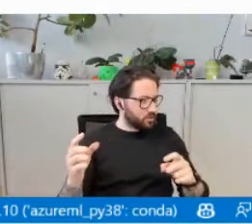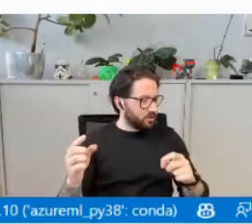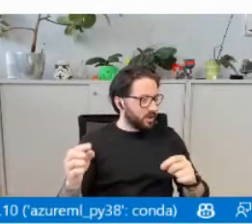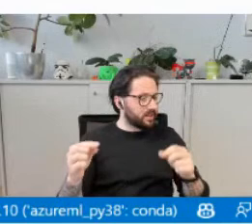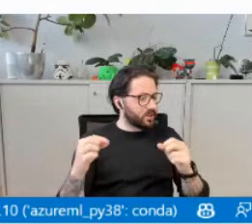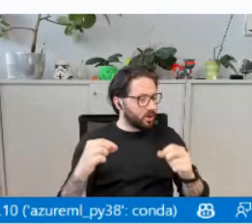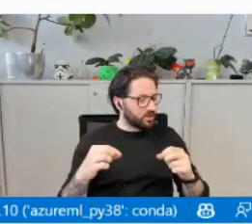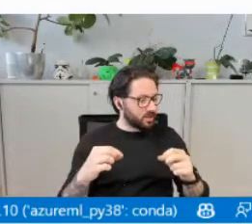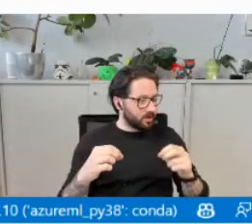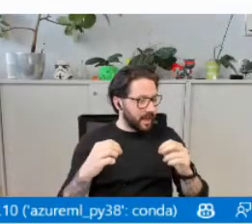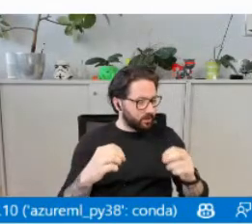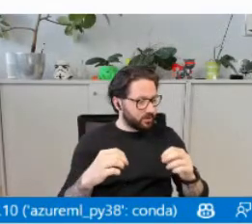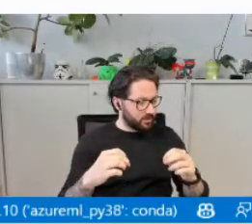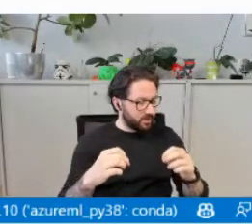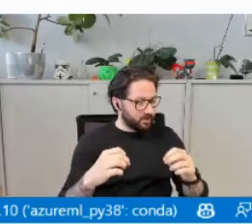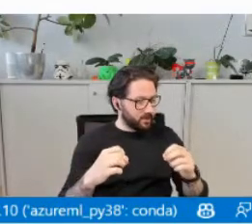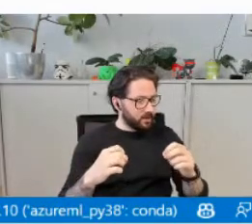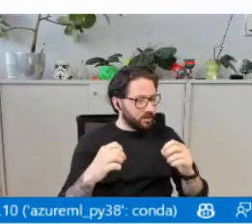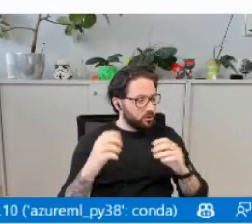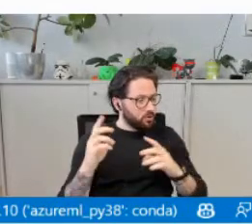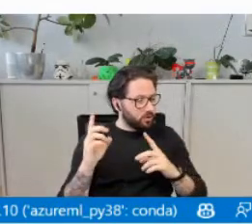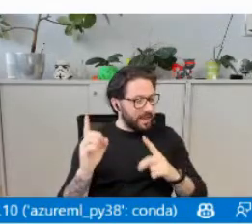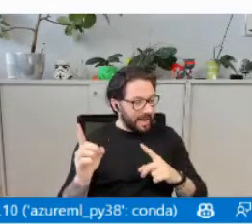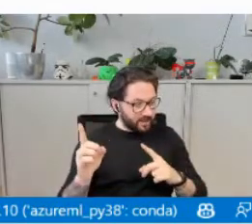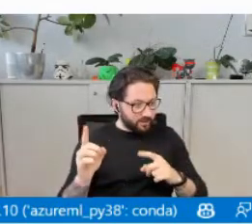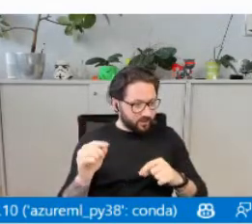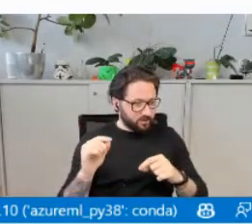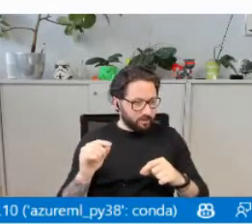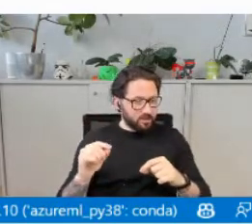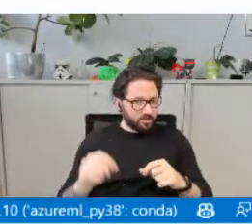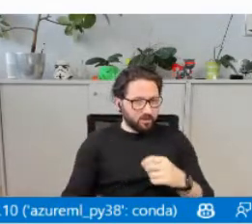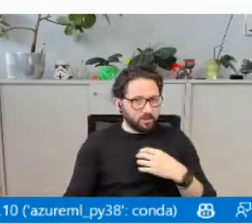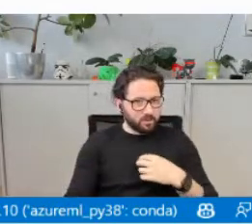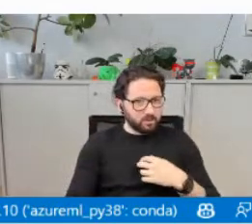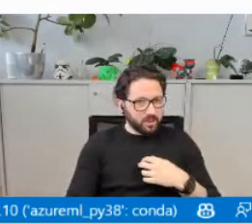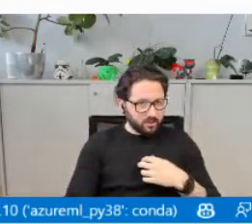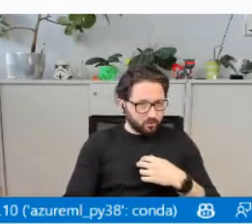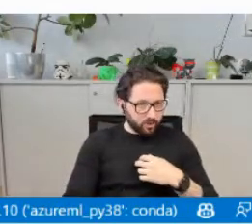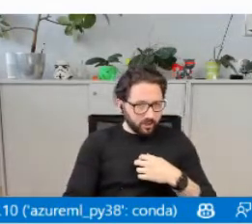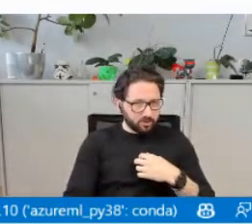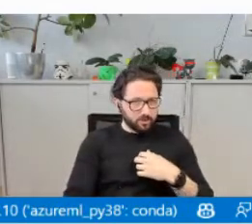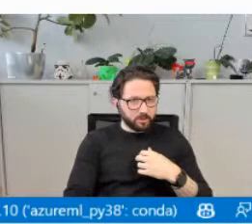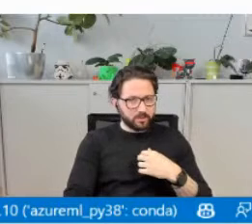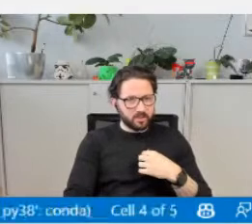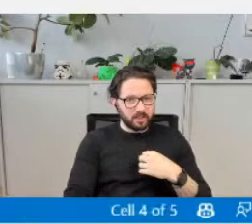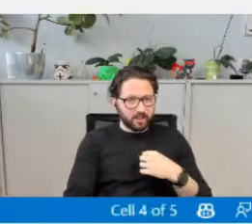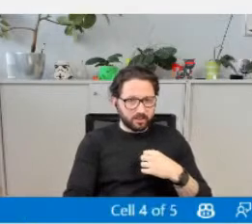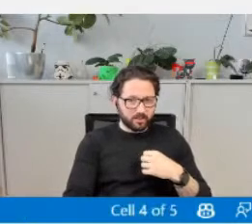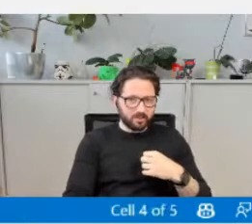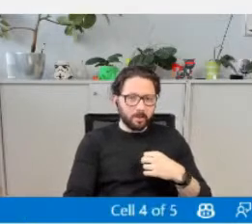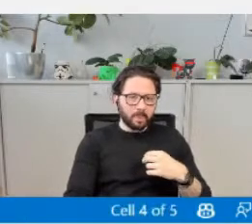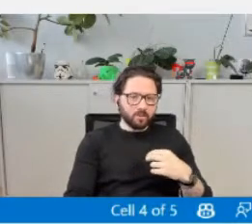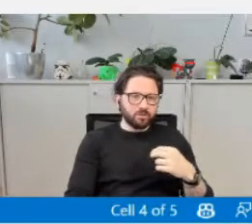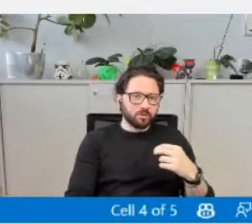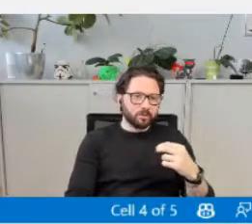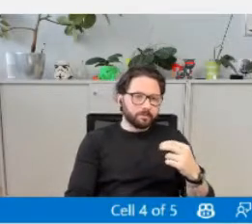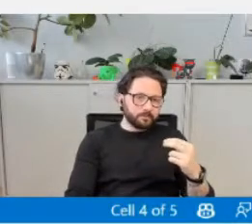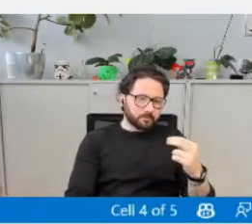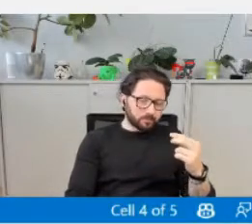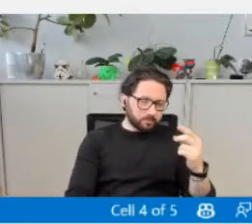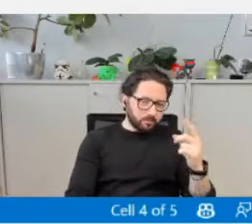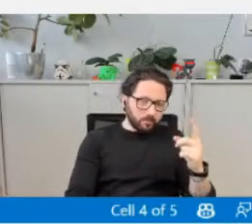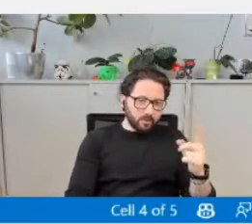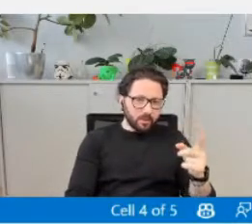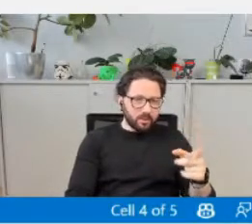to ML Studio and logs our accuracy live to ML Studio, which is really cool because it allows us